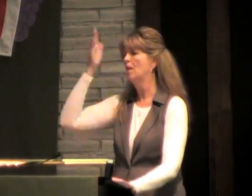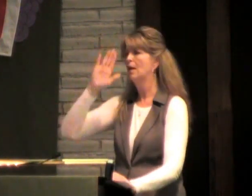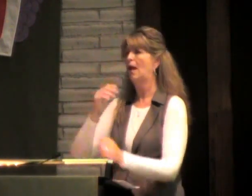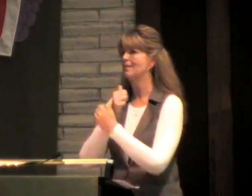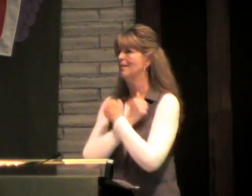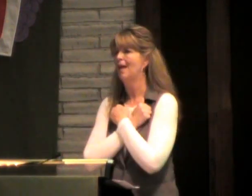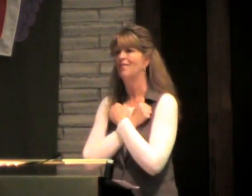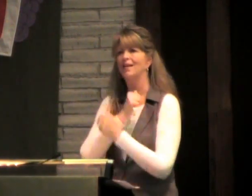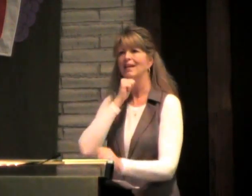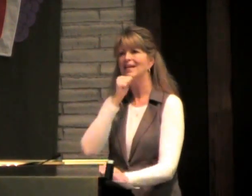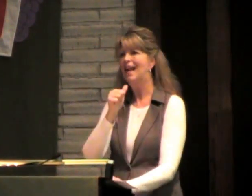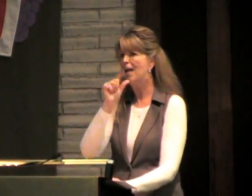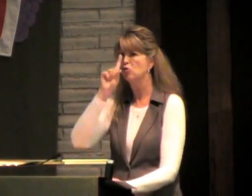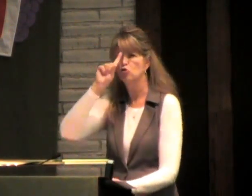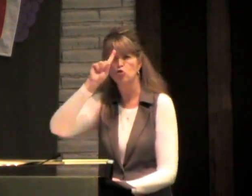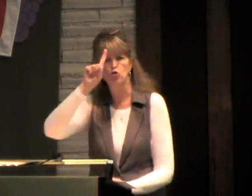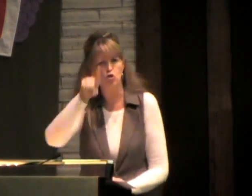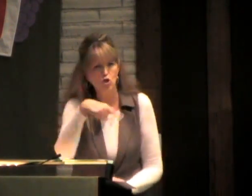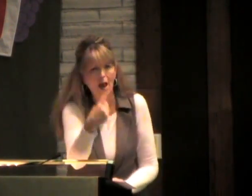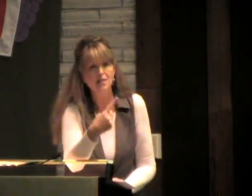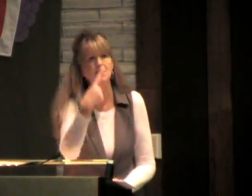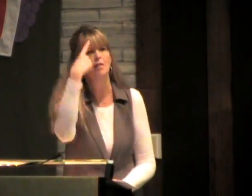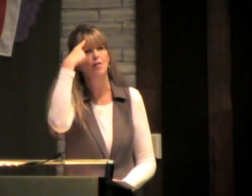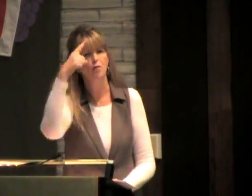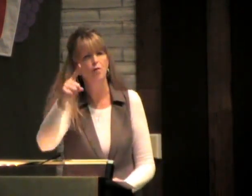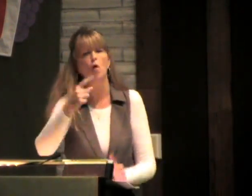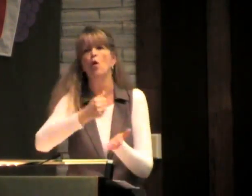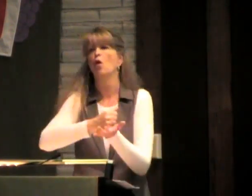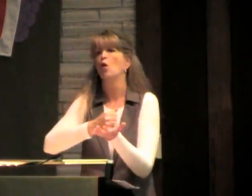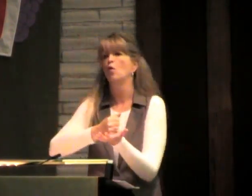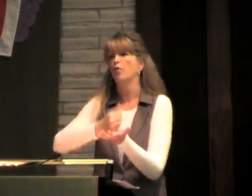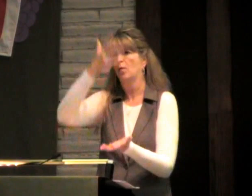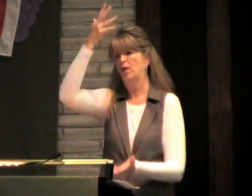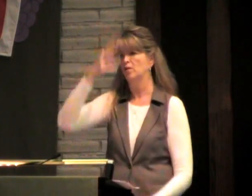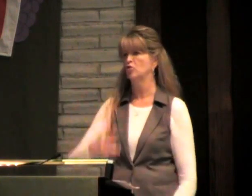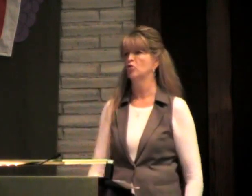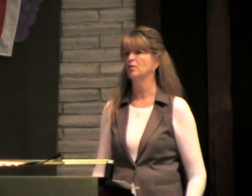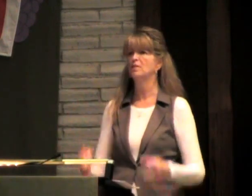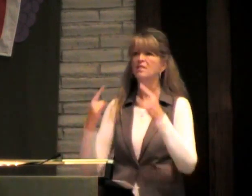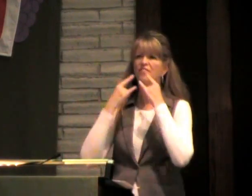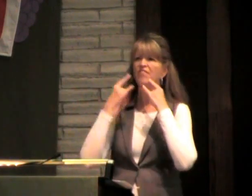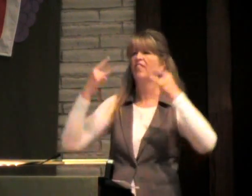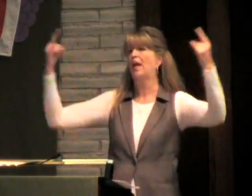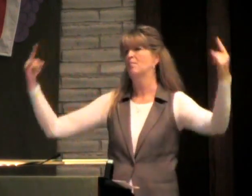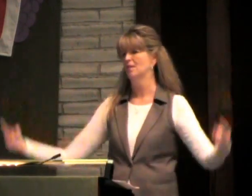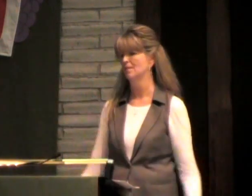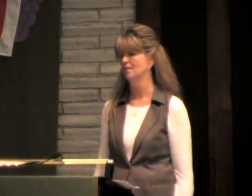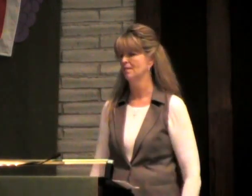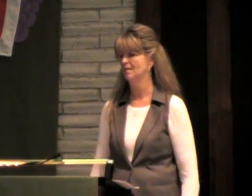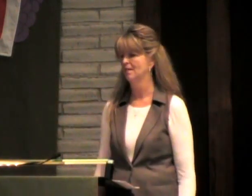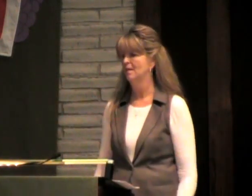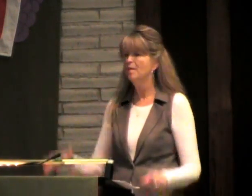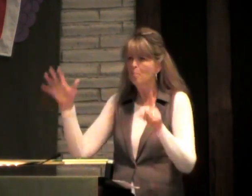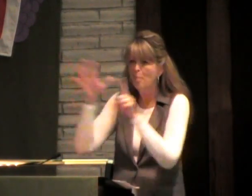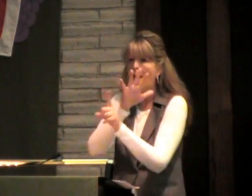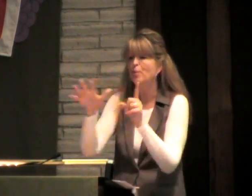you need to know that God's love is not just for rich and